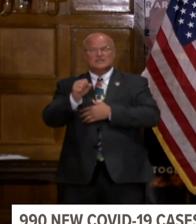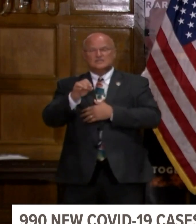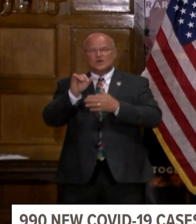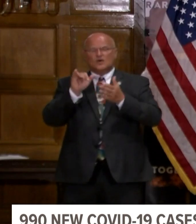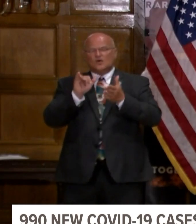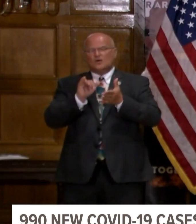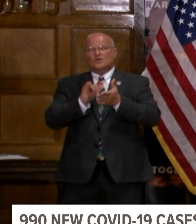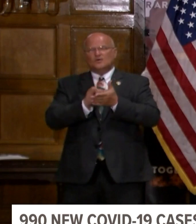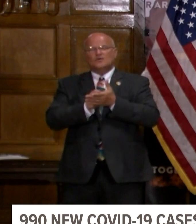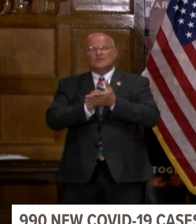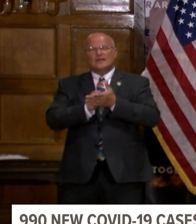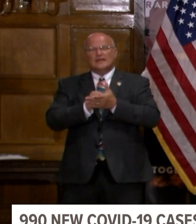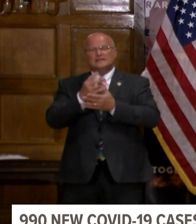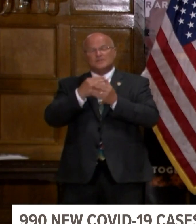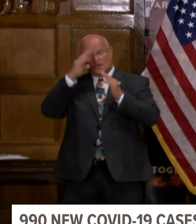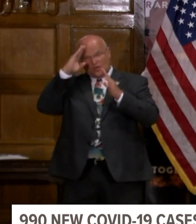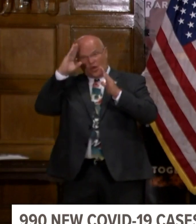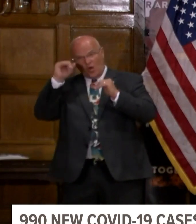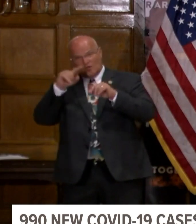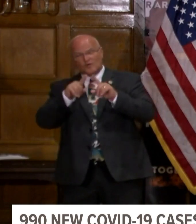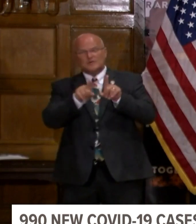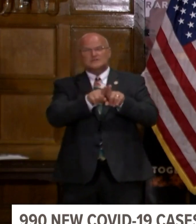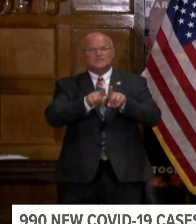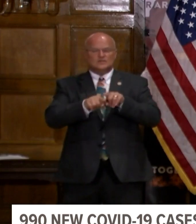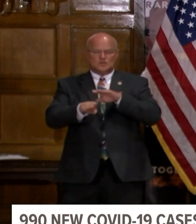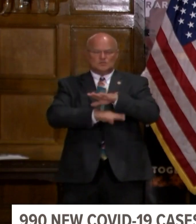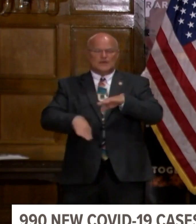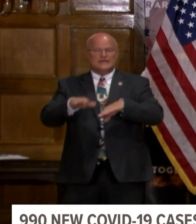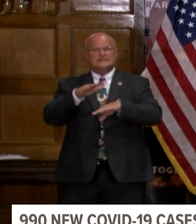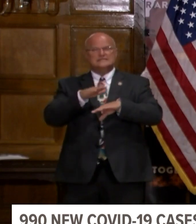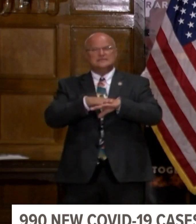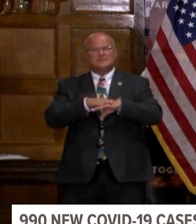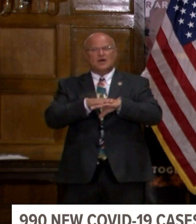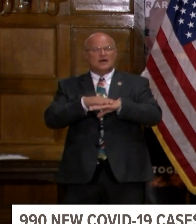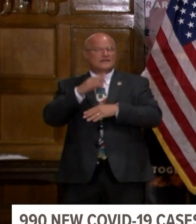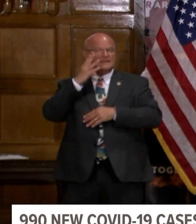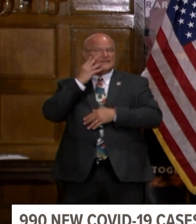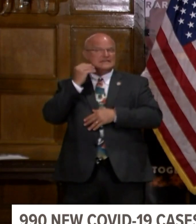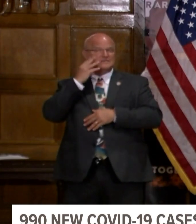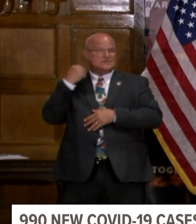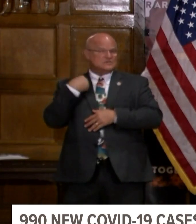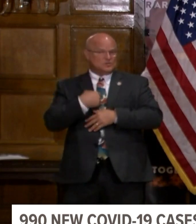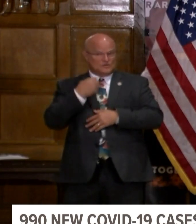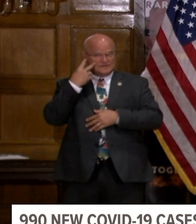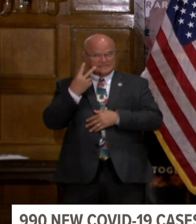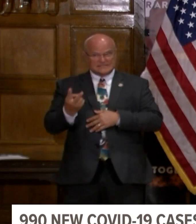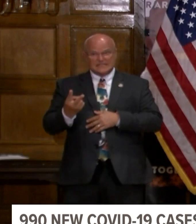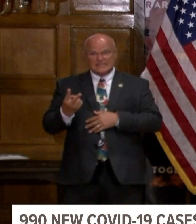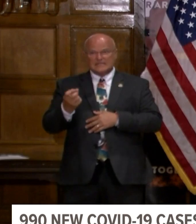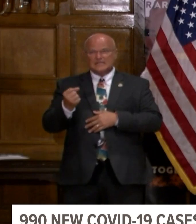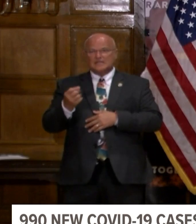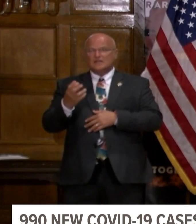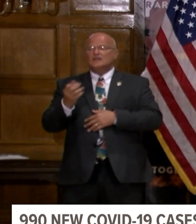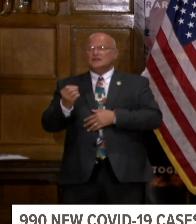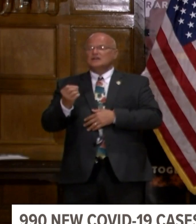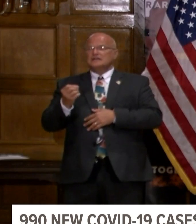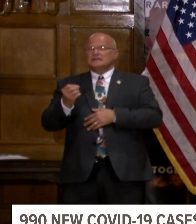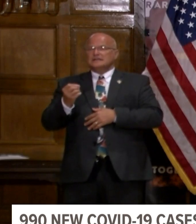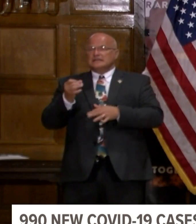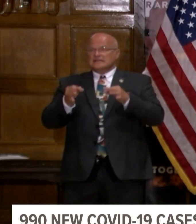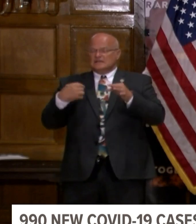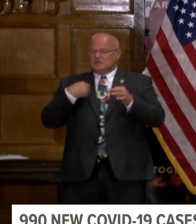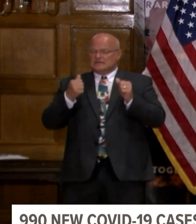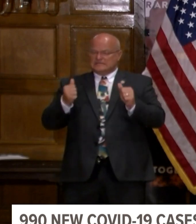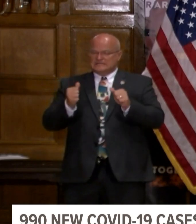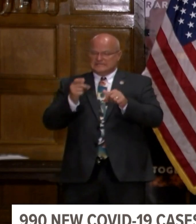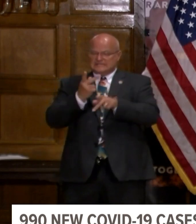that is both hopeful, but it's also based upon the experience that we've seen. And so if we